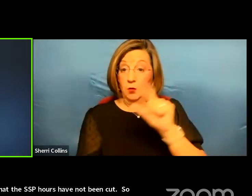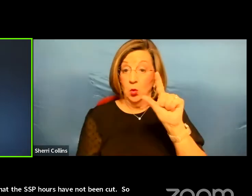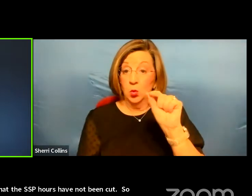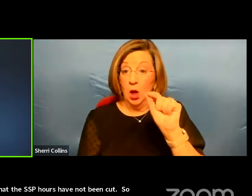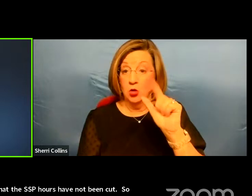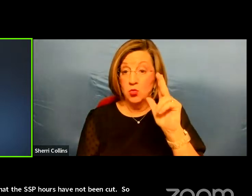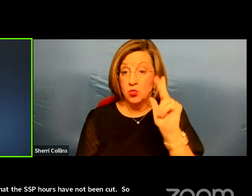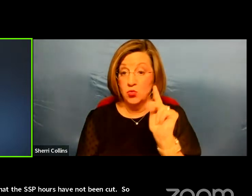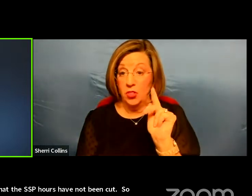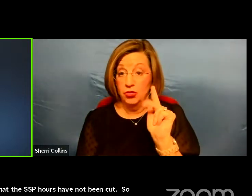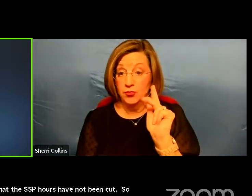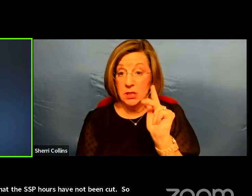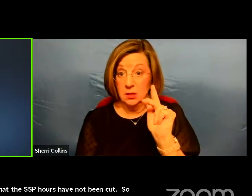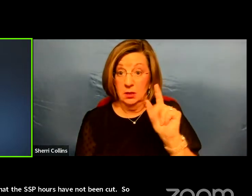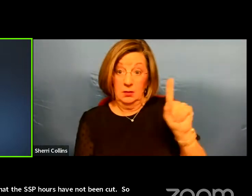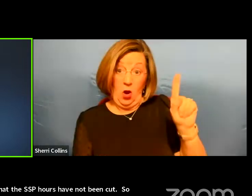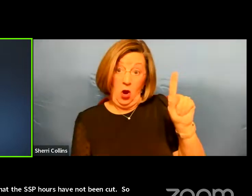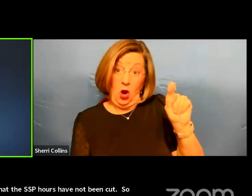In